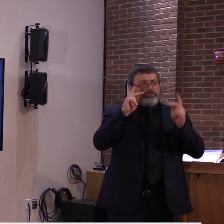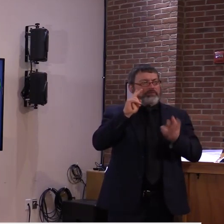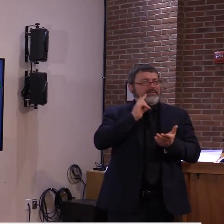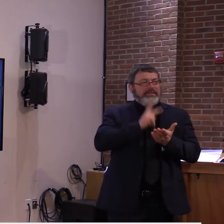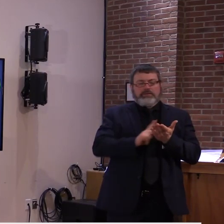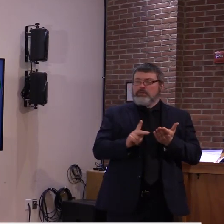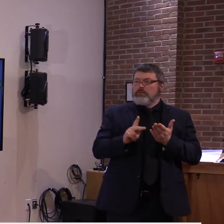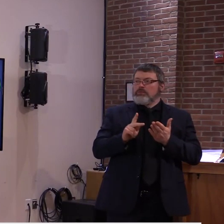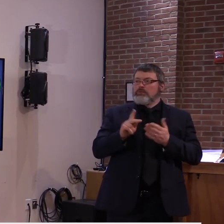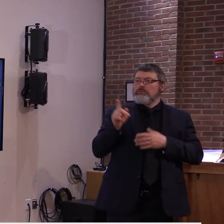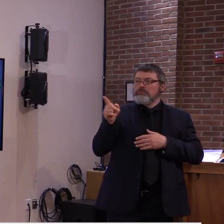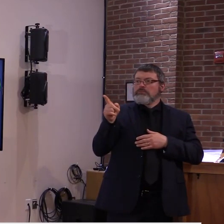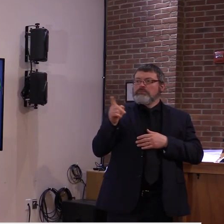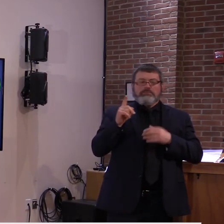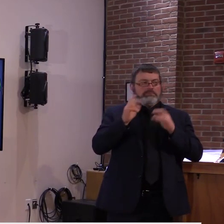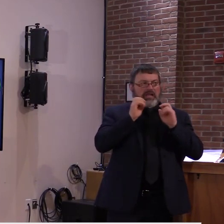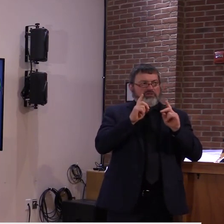Olivia Lyons, WCAX.